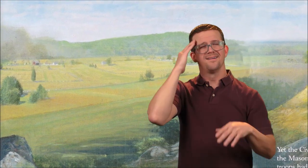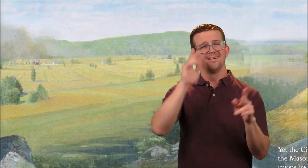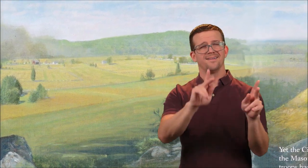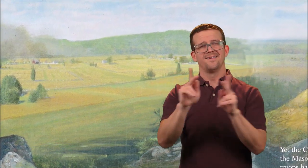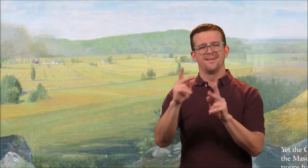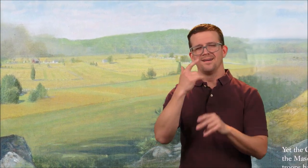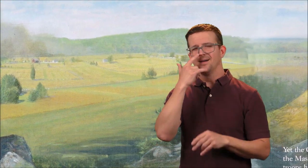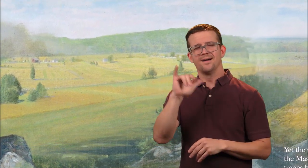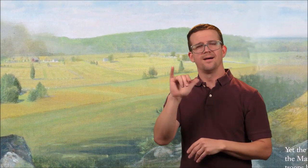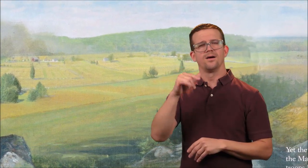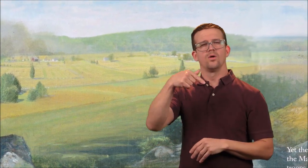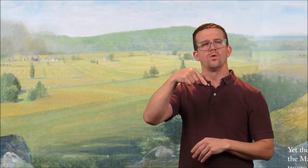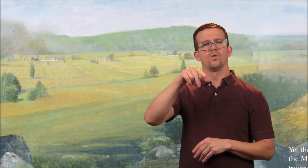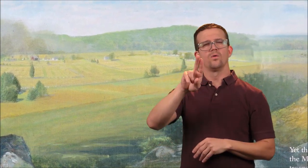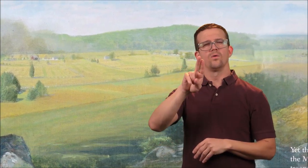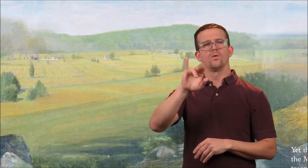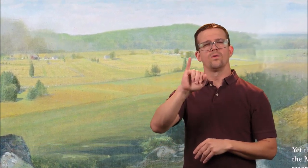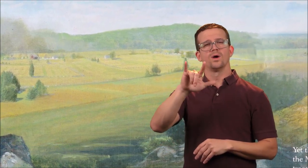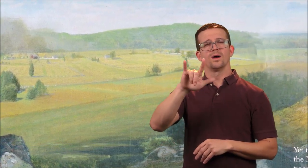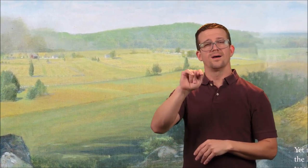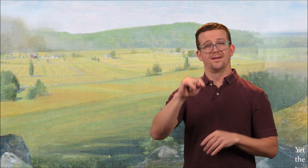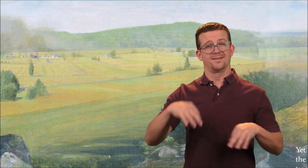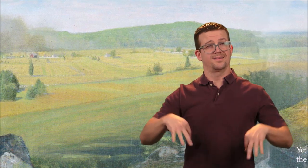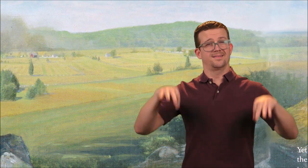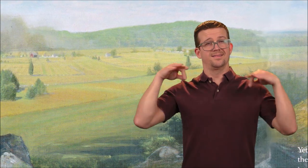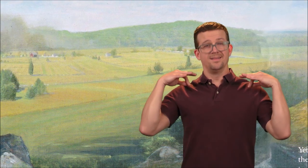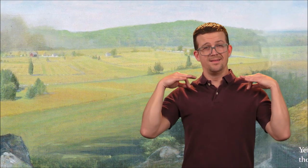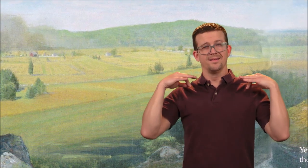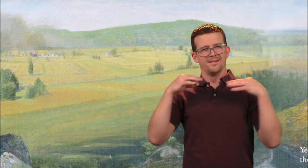quilt, stitched together with split rail fences.